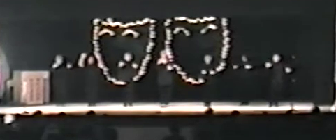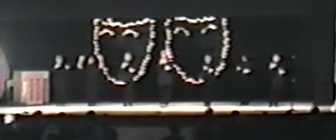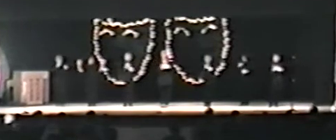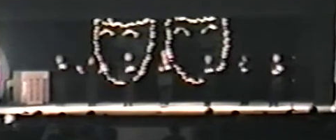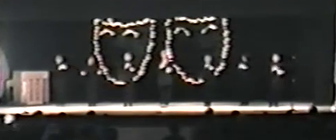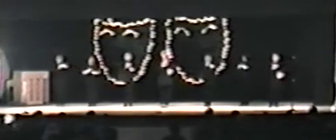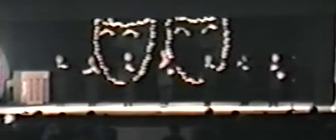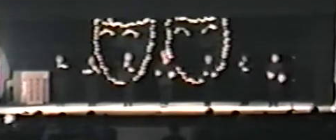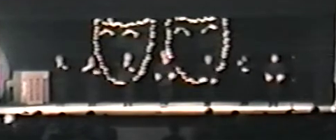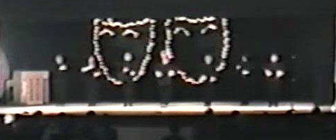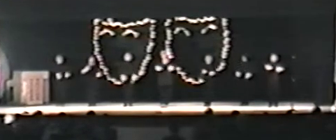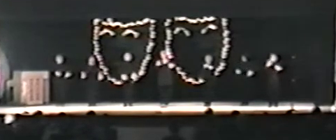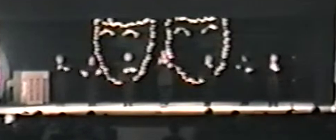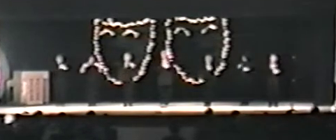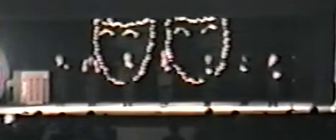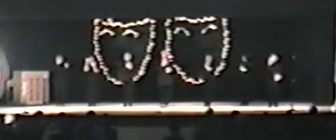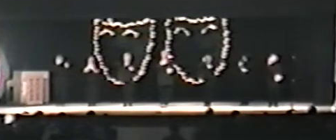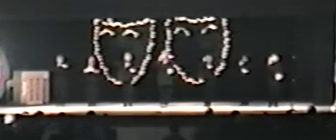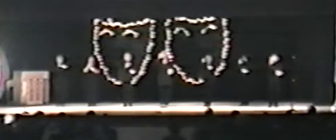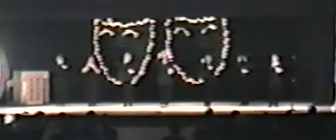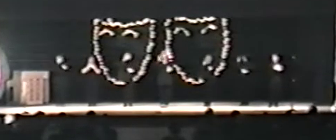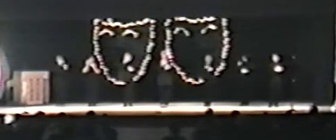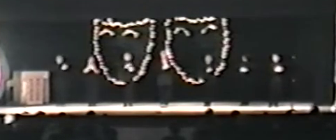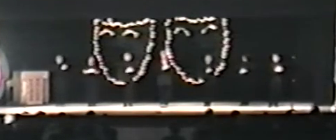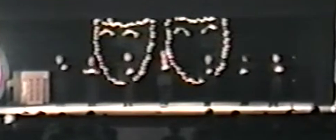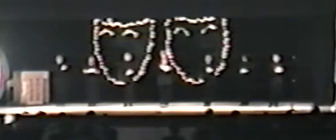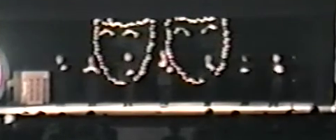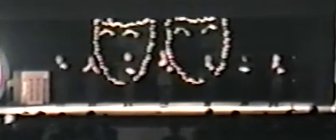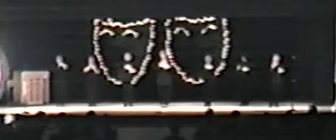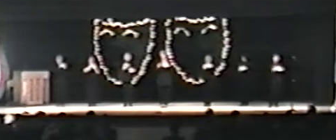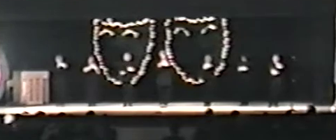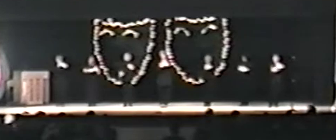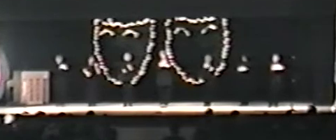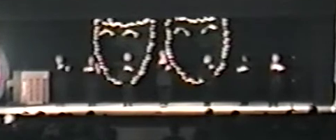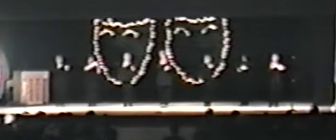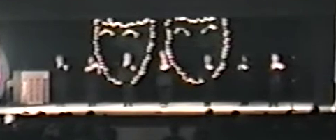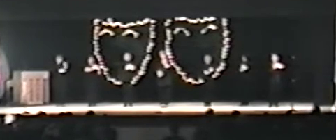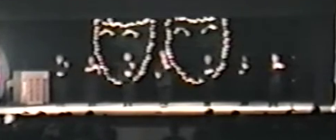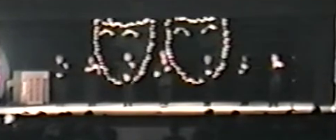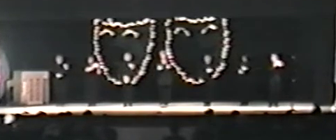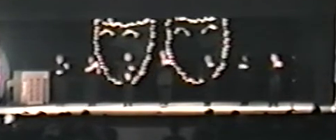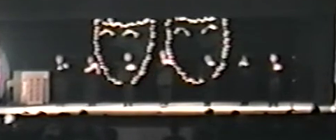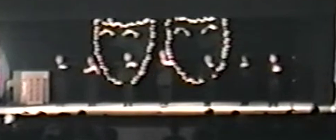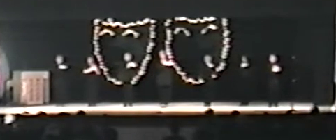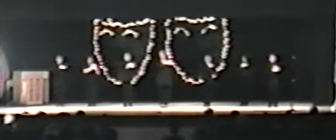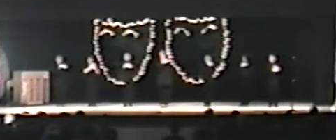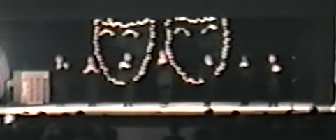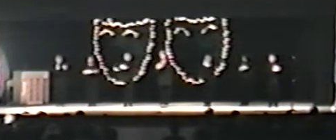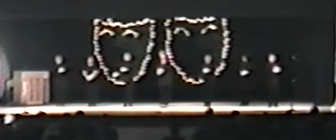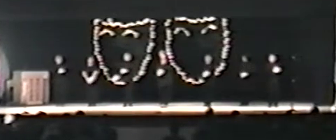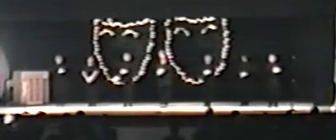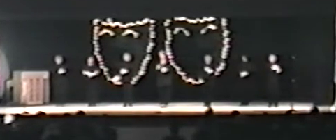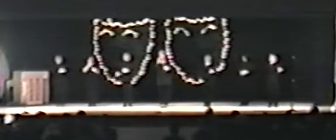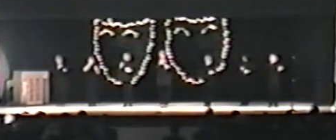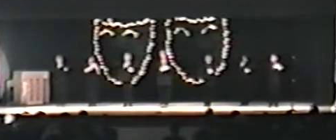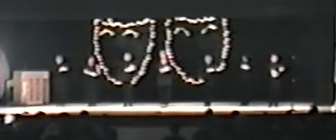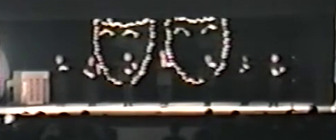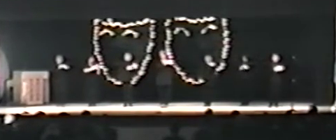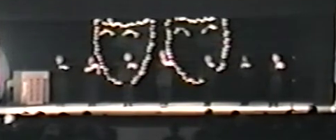still I'll live as I believe. No matter what they take from me, they can't take